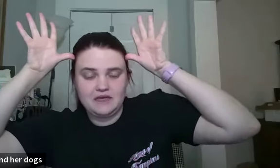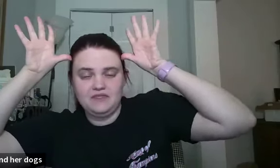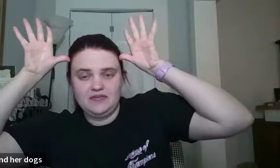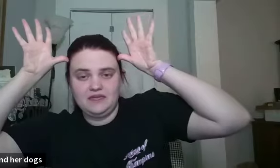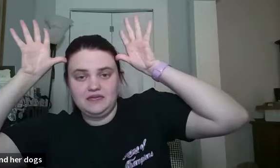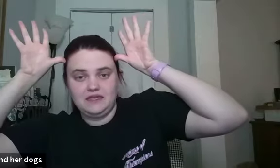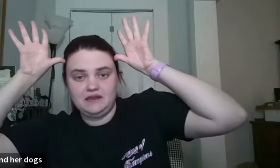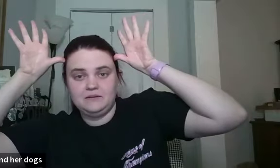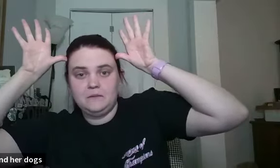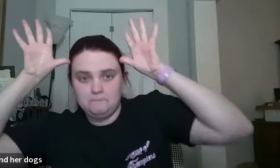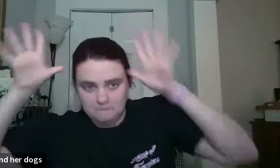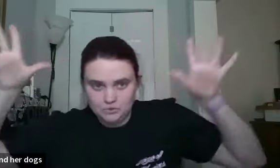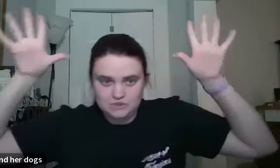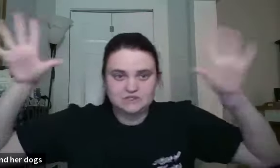And then moose.